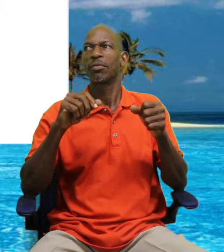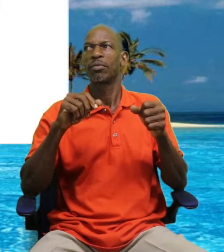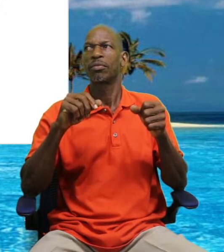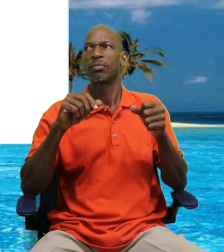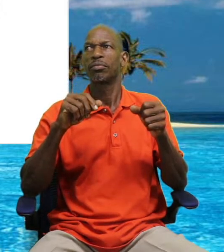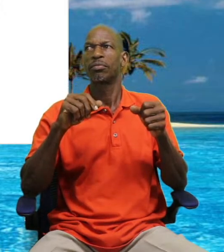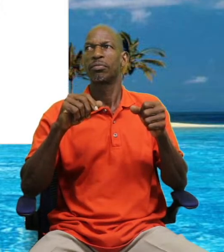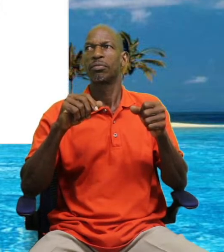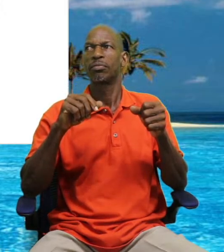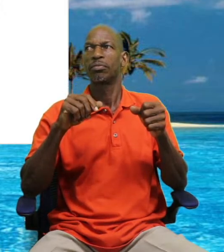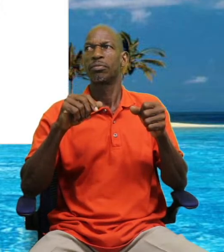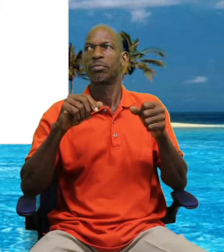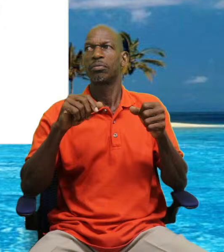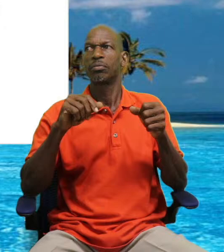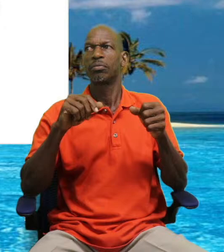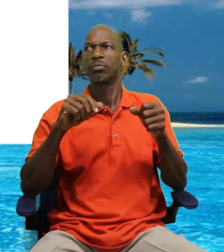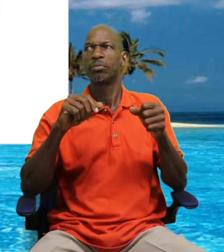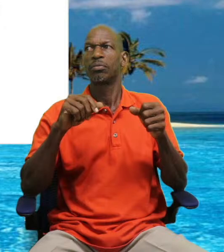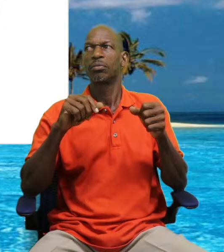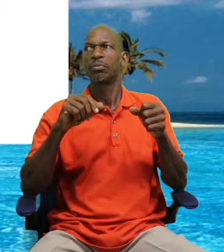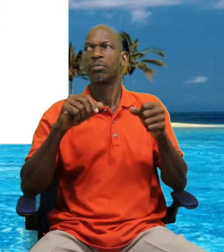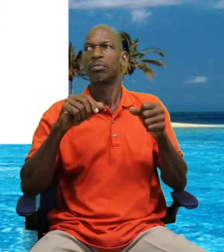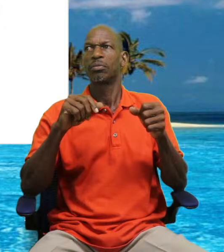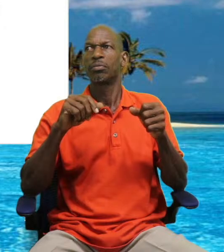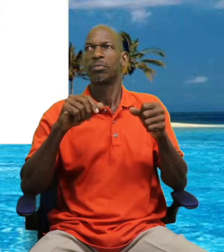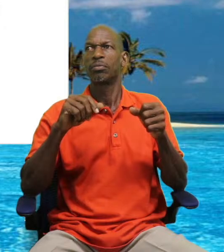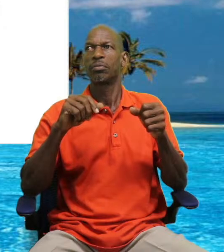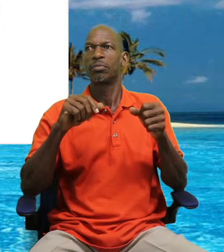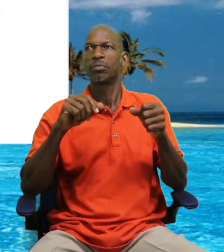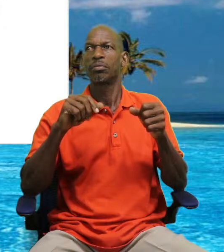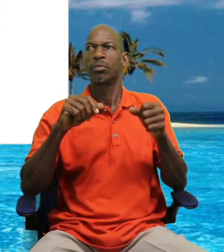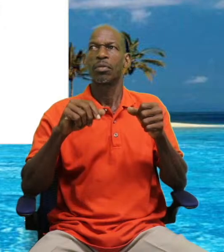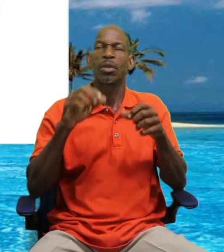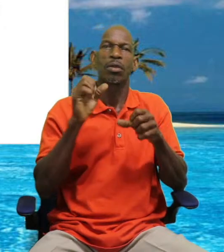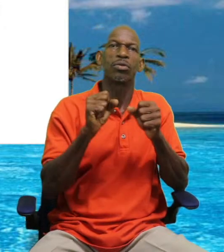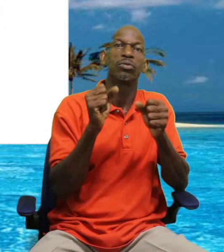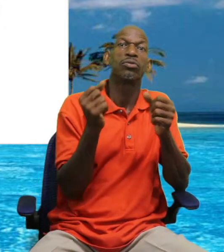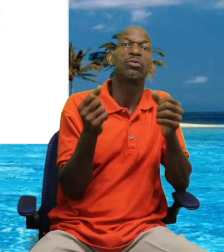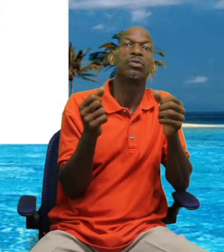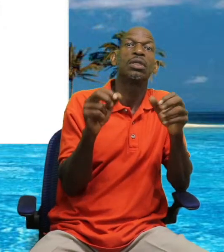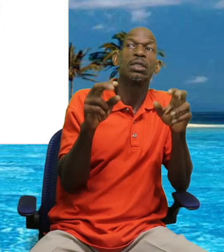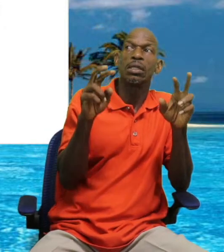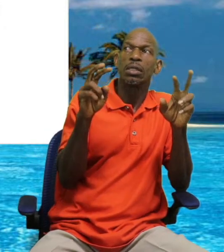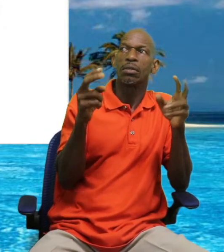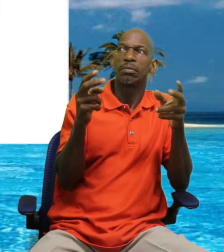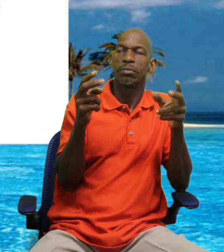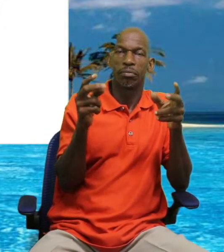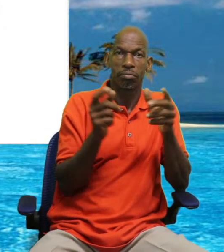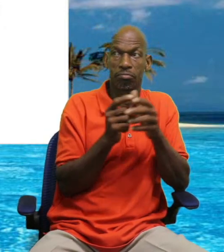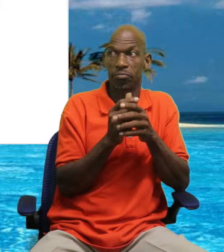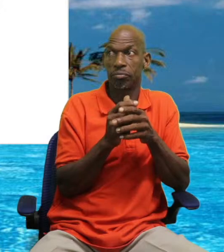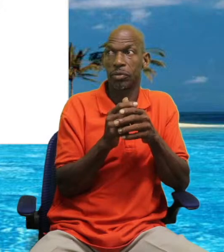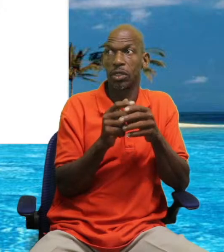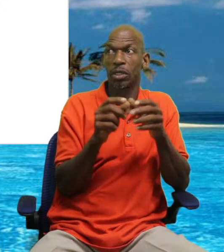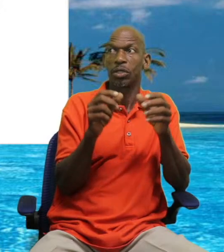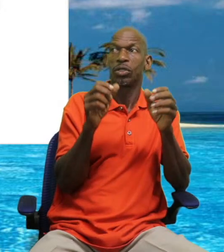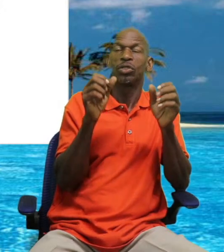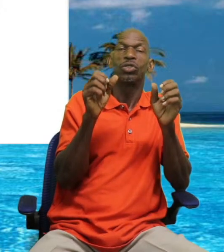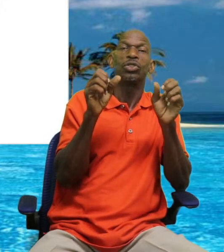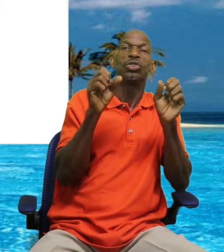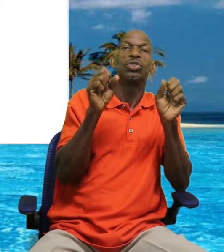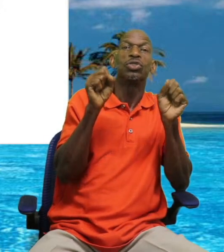we call it subject pronouns. The pronouns, we call them subject pronouns. So we're looking